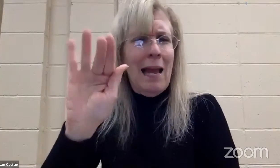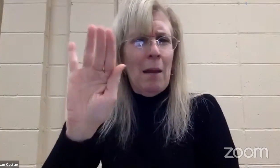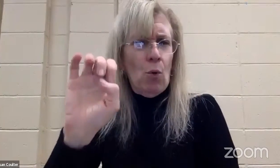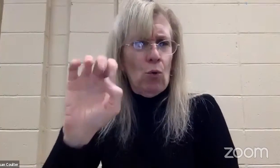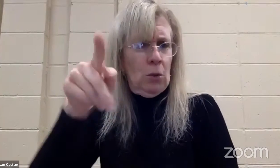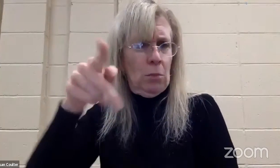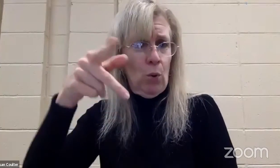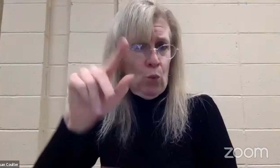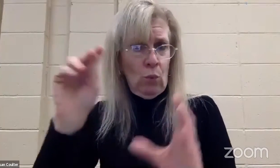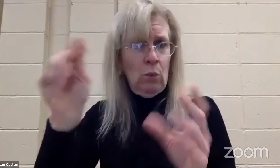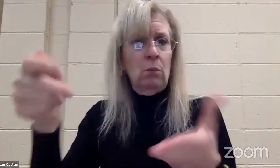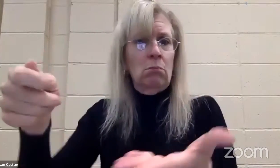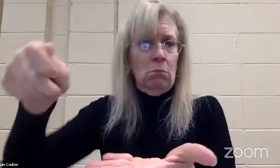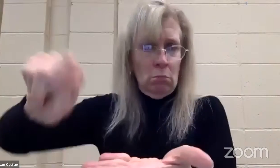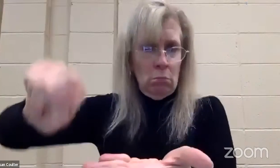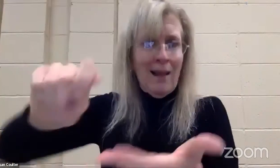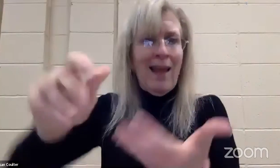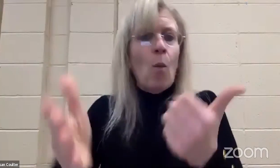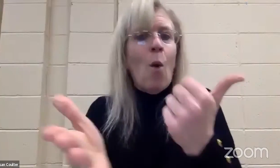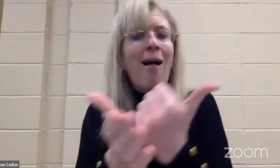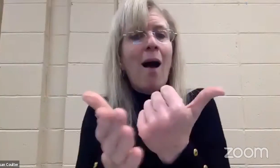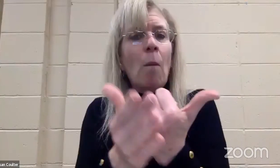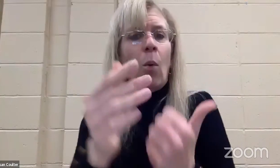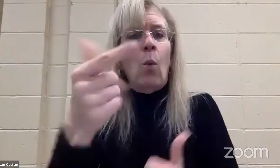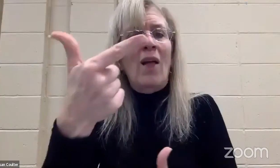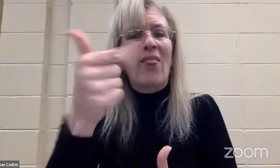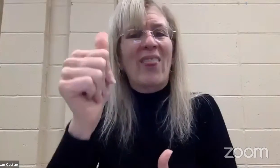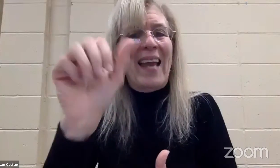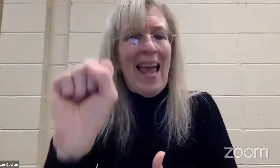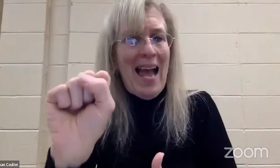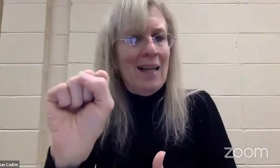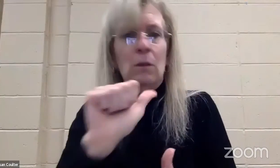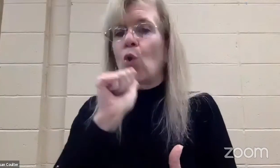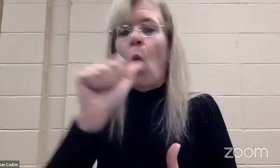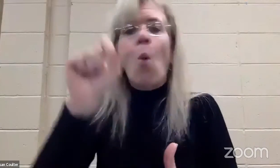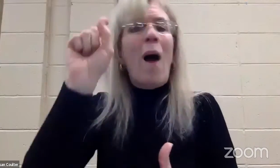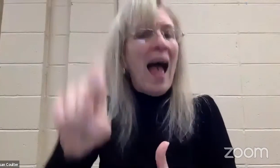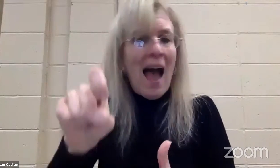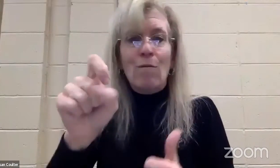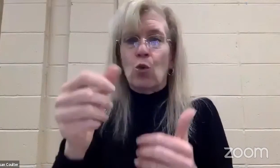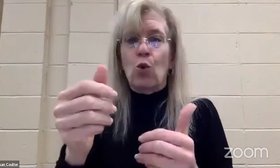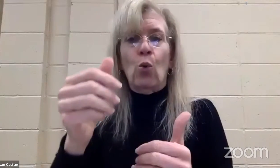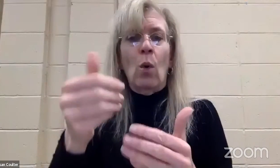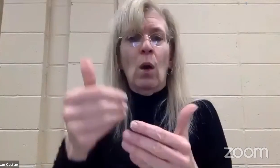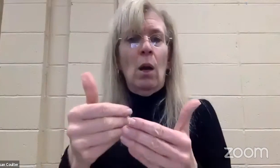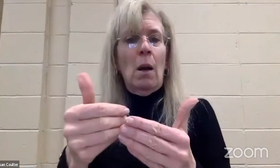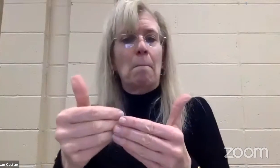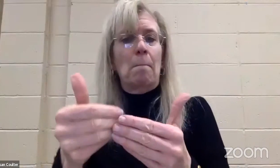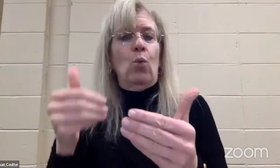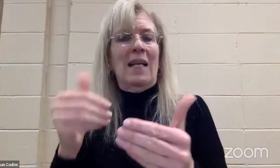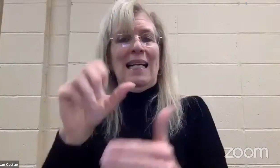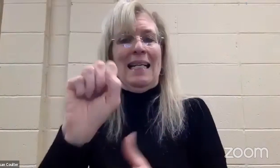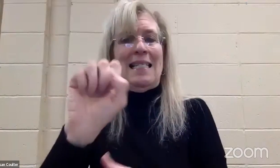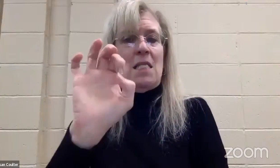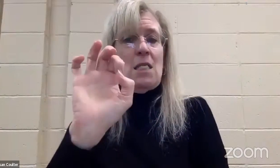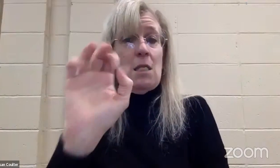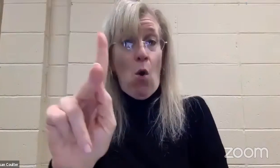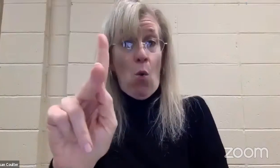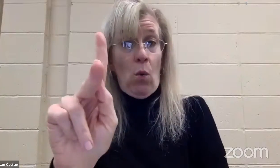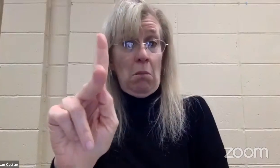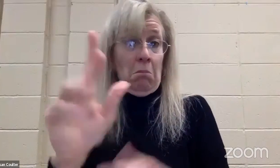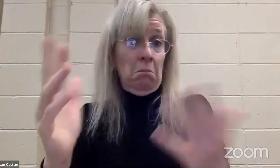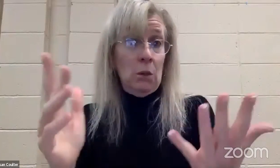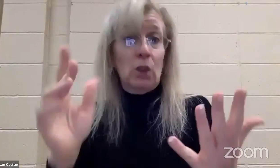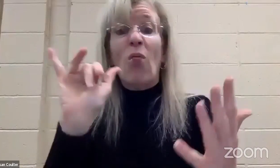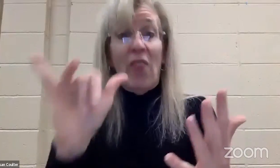1 tablespoon will help with the gas. Don't have to please